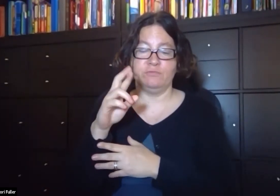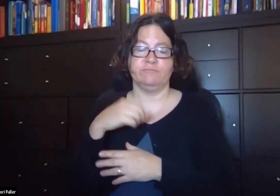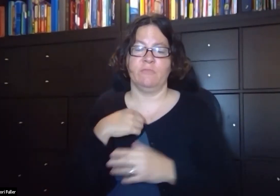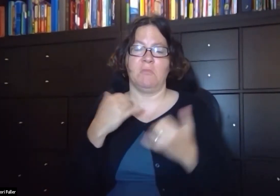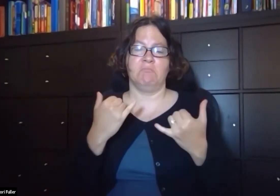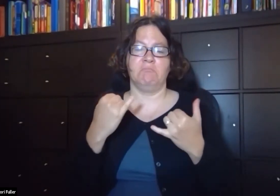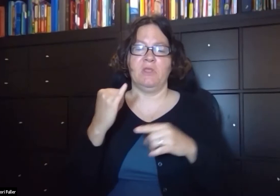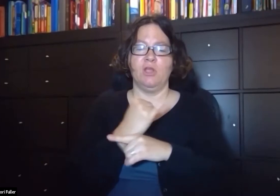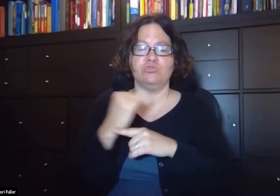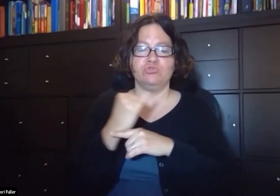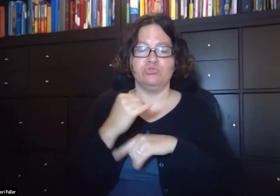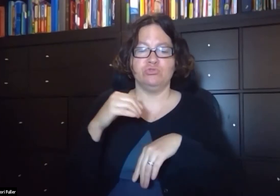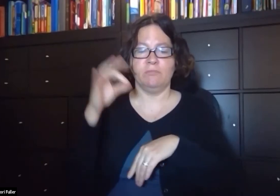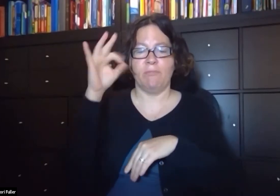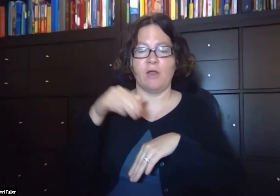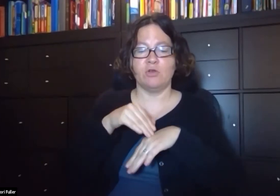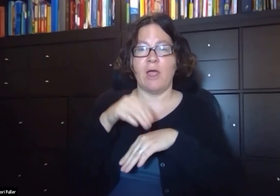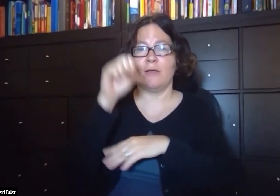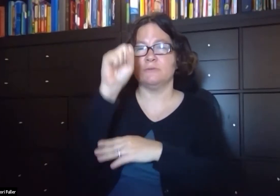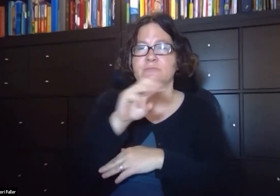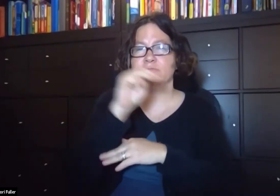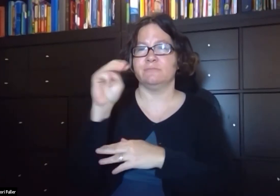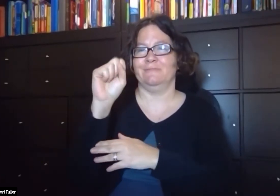All right. So,